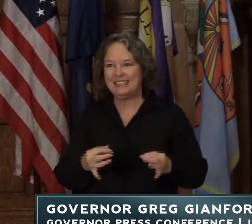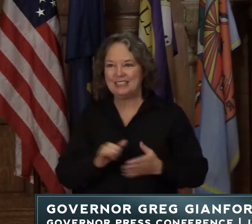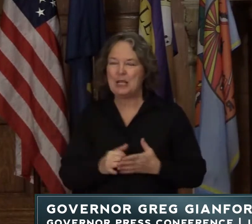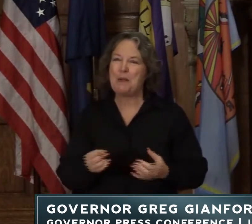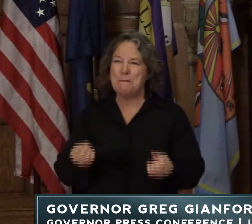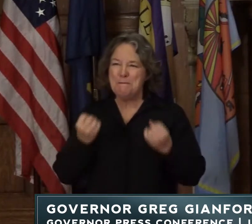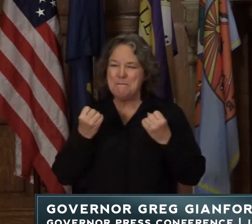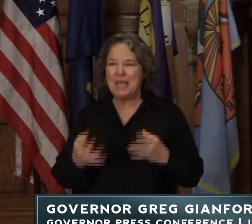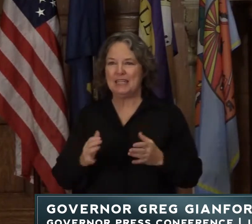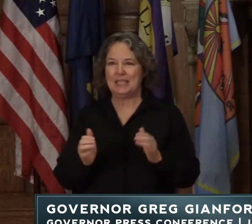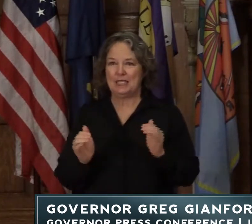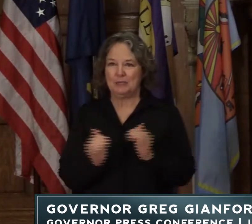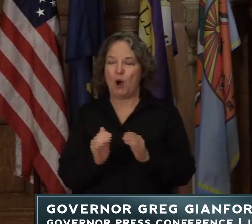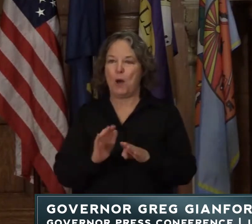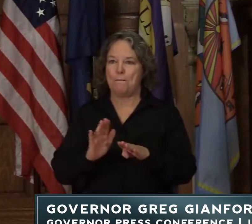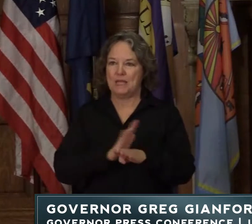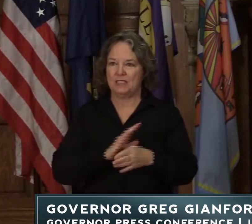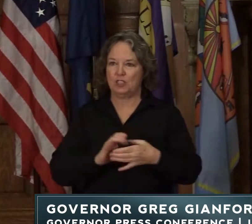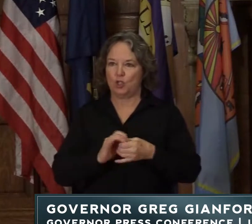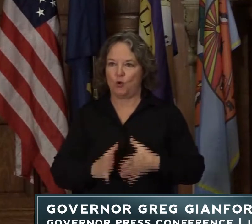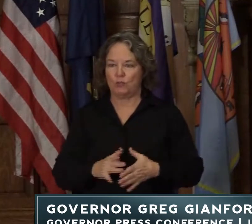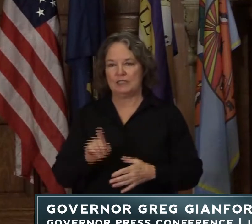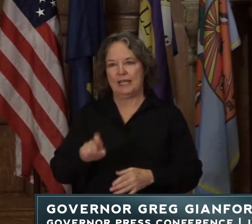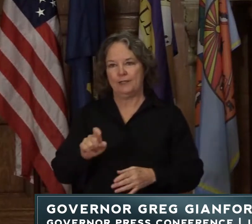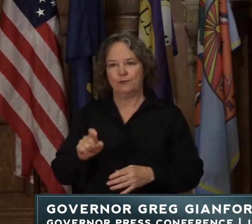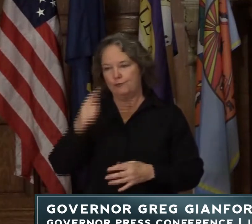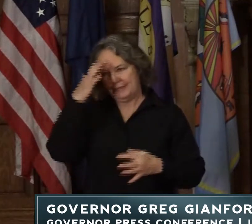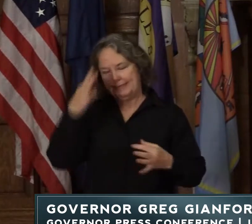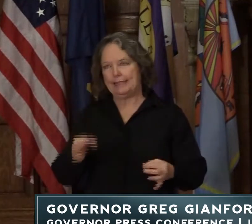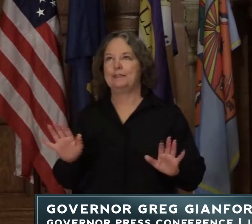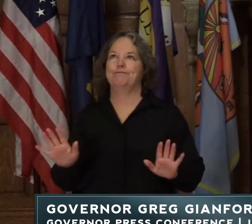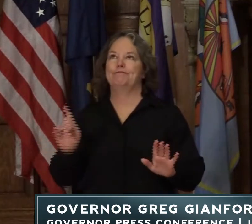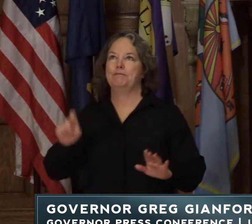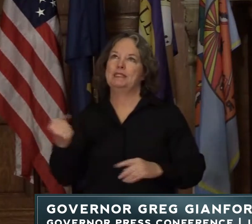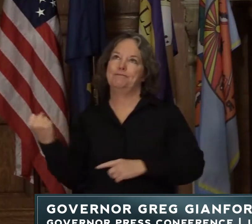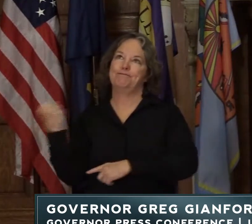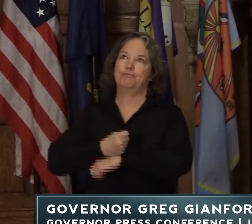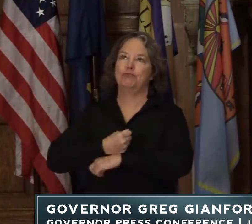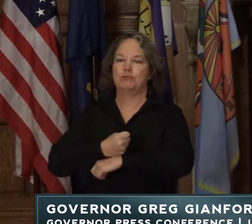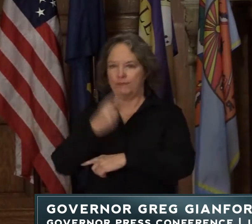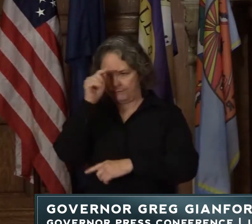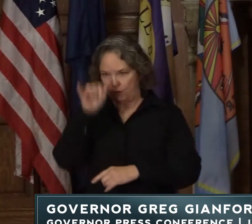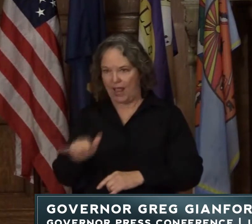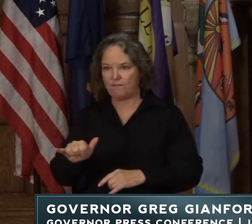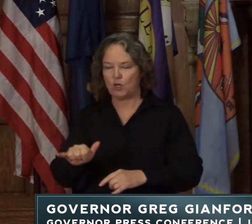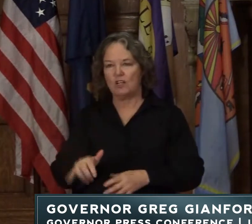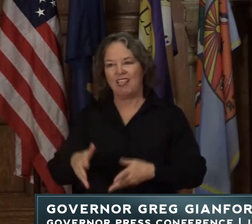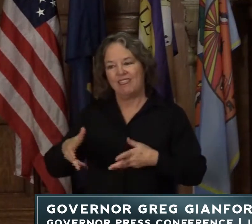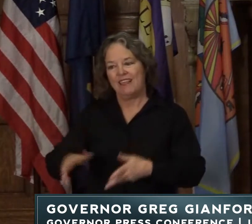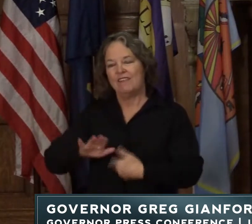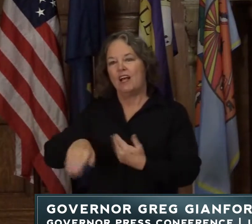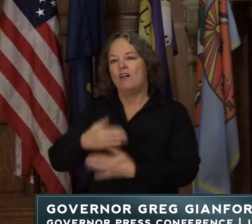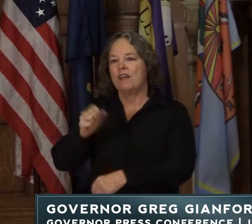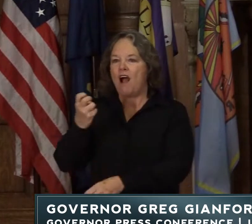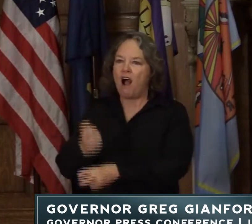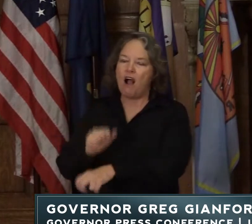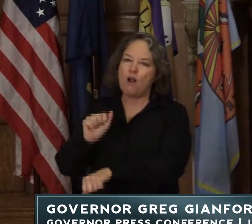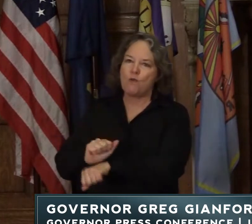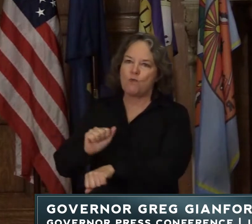many small business owners have had to make to close their businesses for good, leaving behind what they've worked so hard to